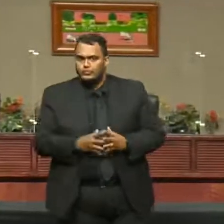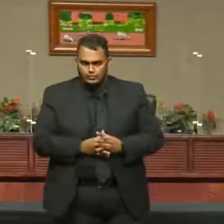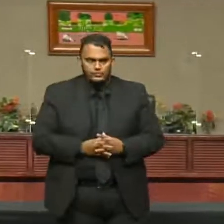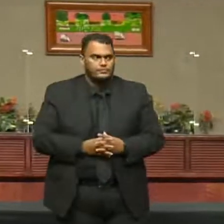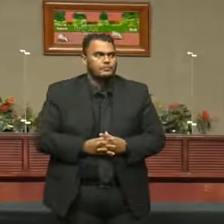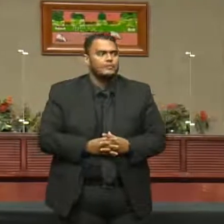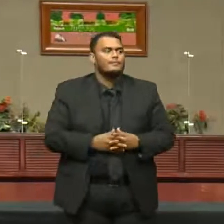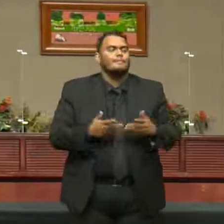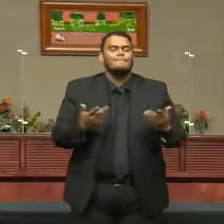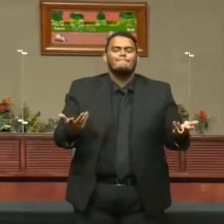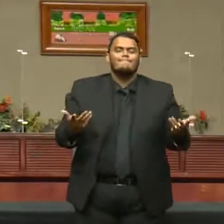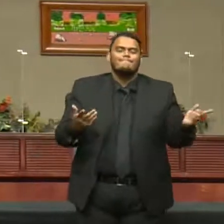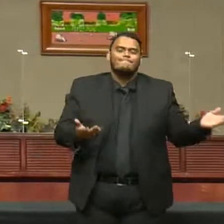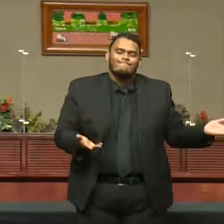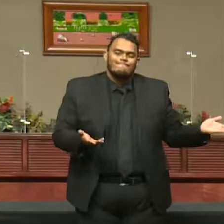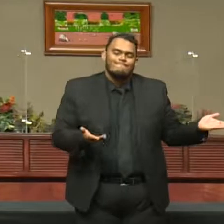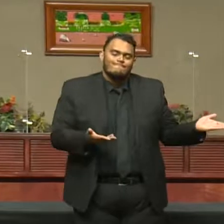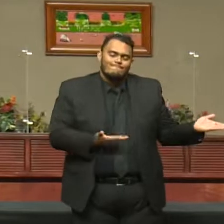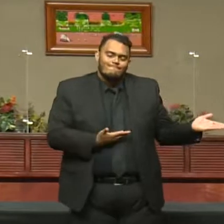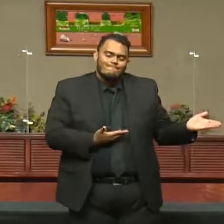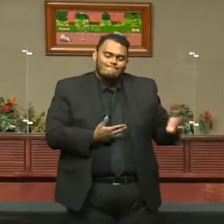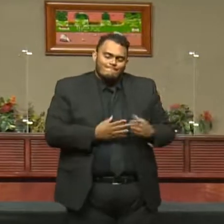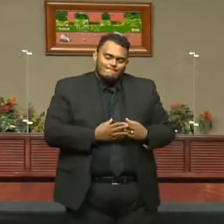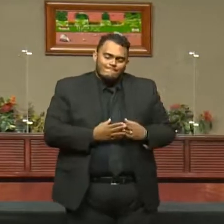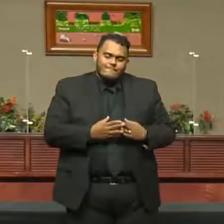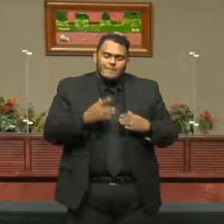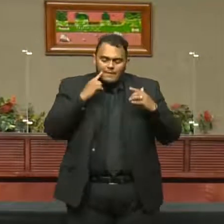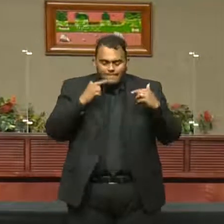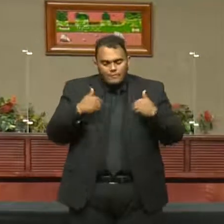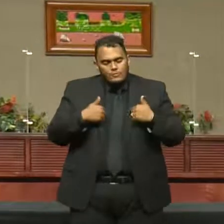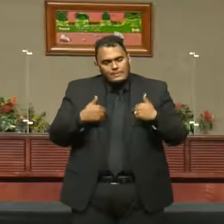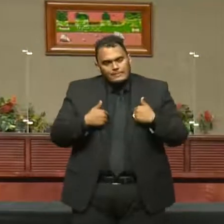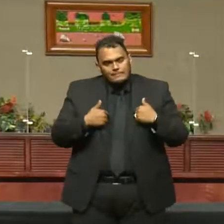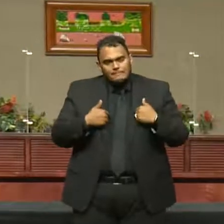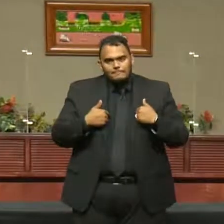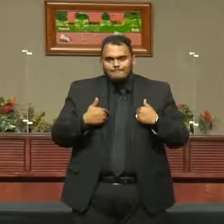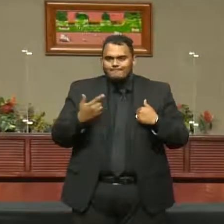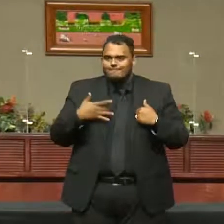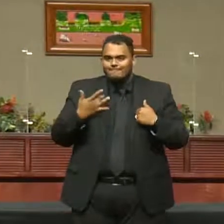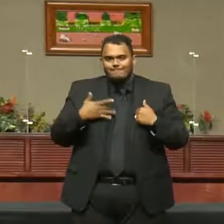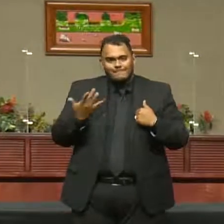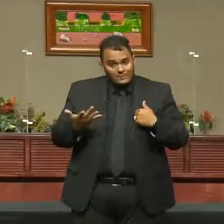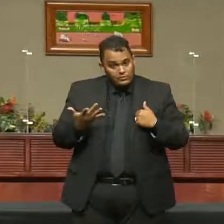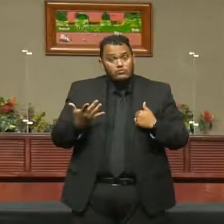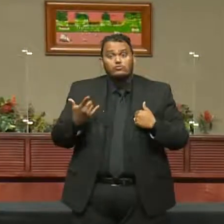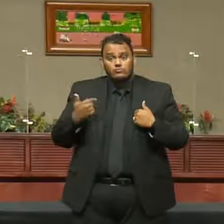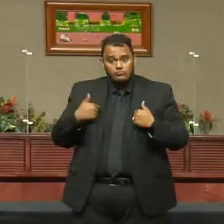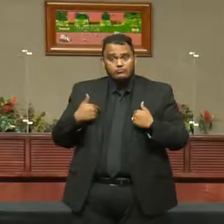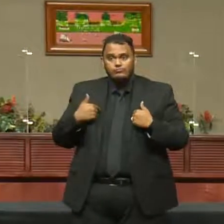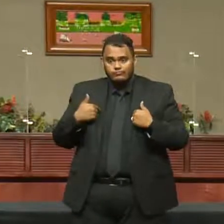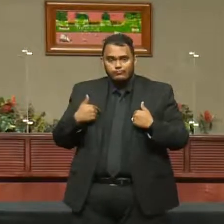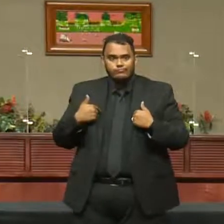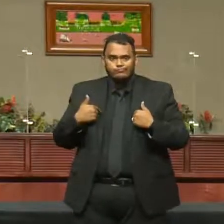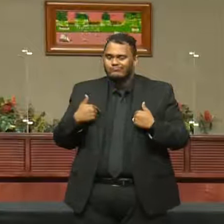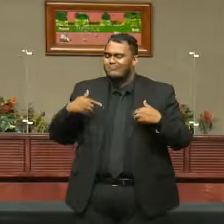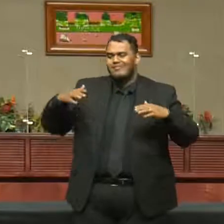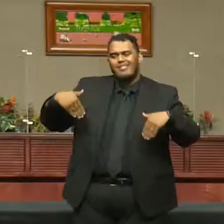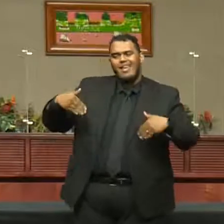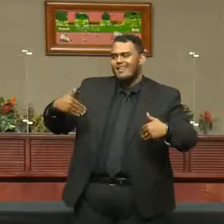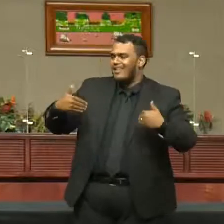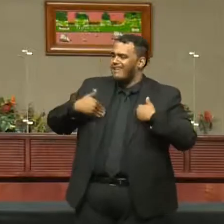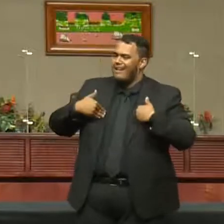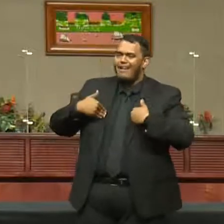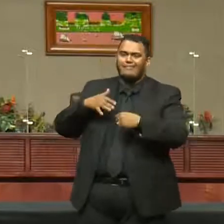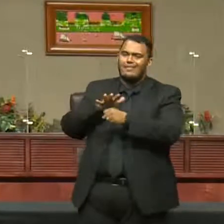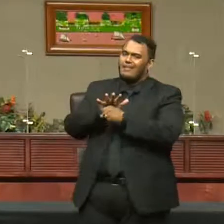point where I feel like we are getting all of the vaccine we need. That's a work in progress. You know, I